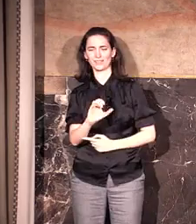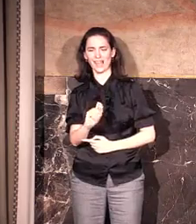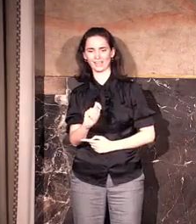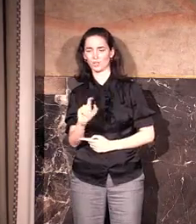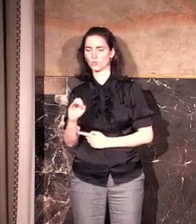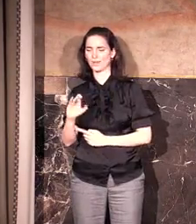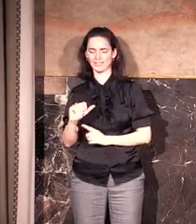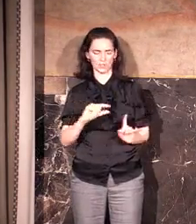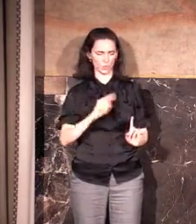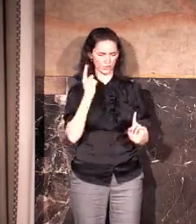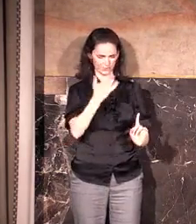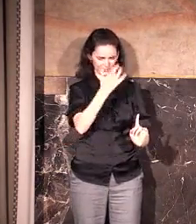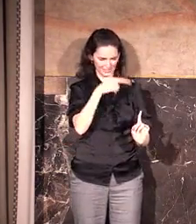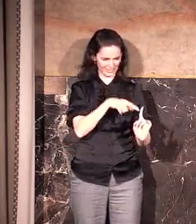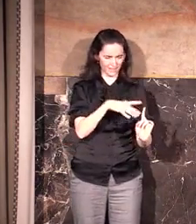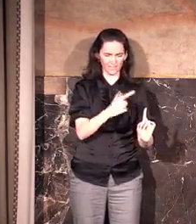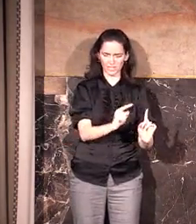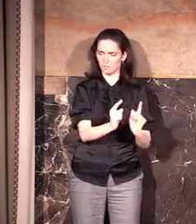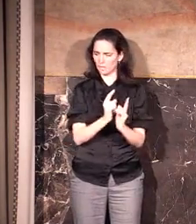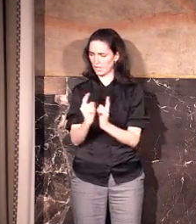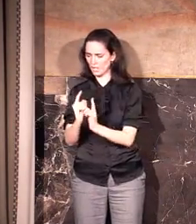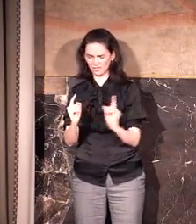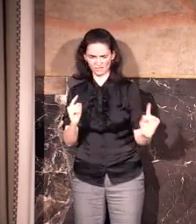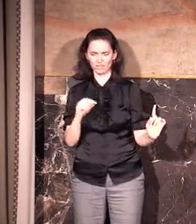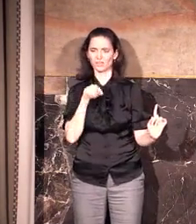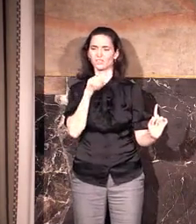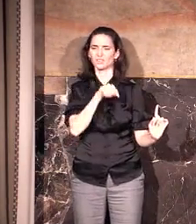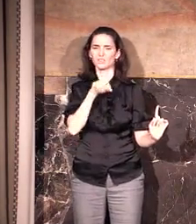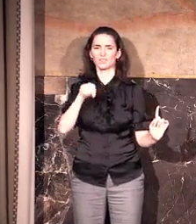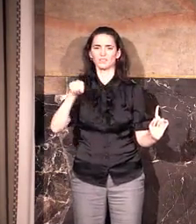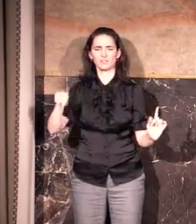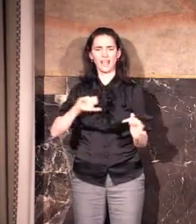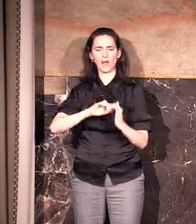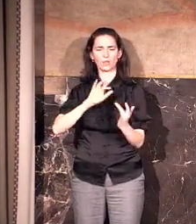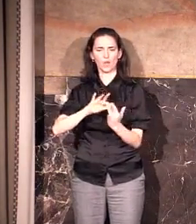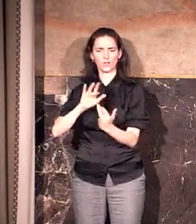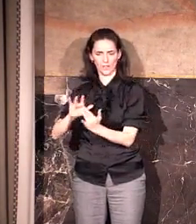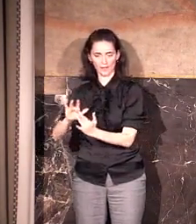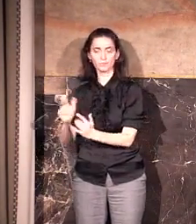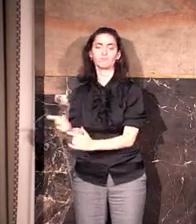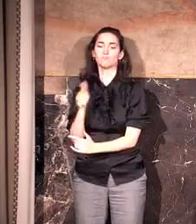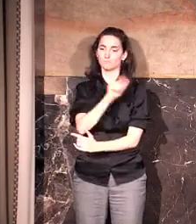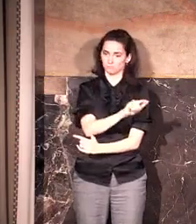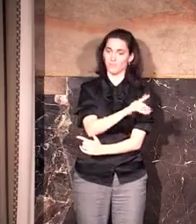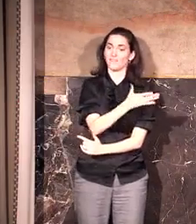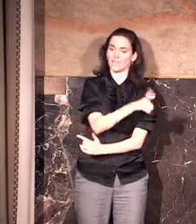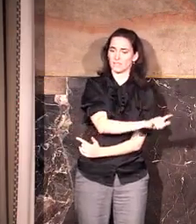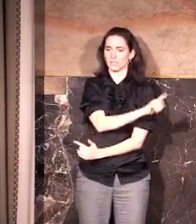for you. And following that, I will come back up here, and we will start to take your questions.